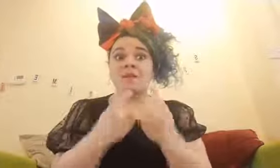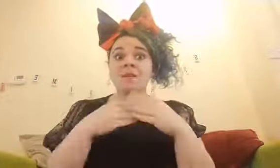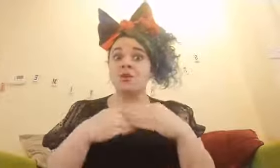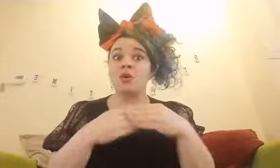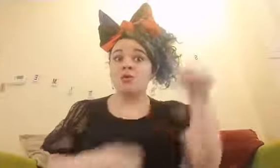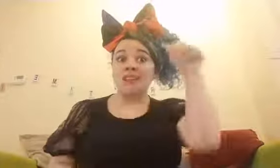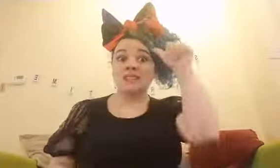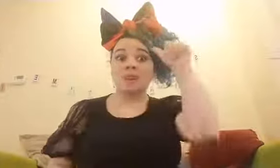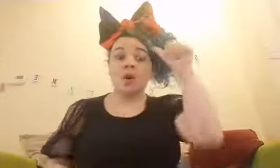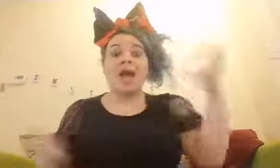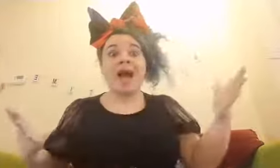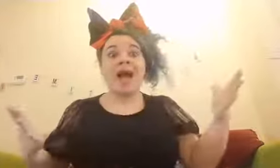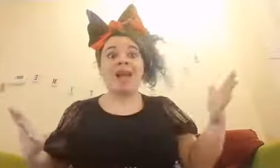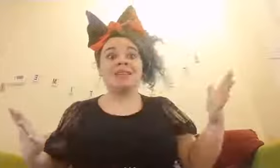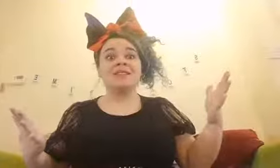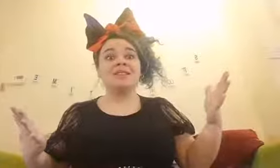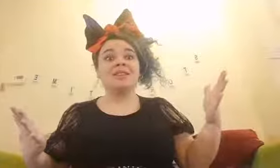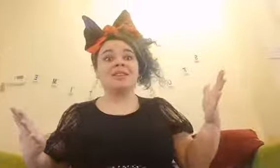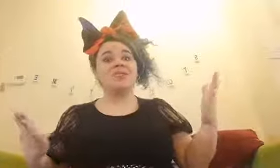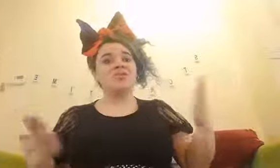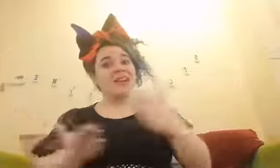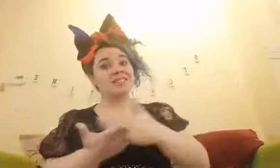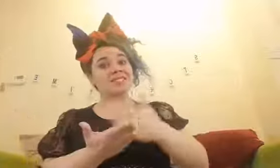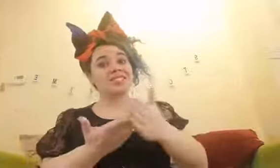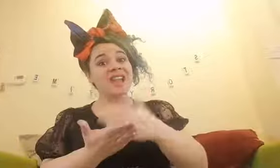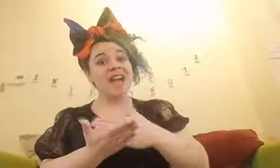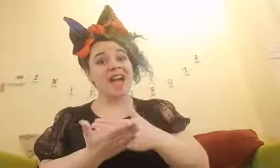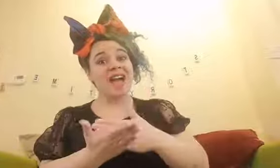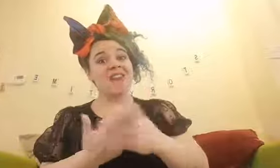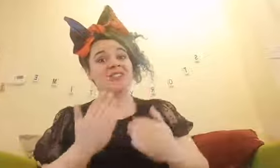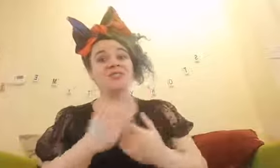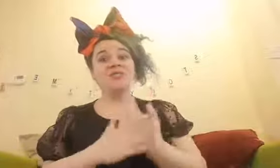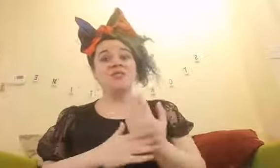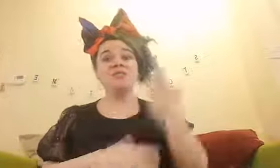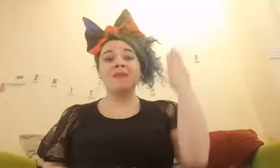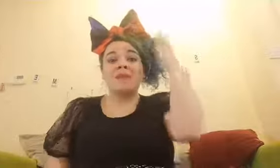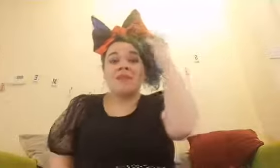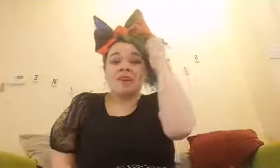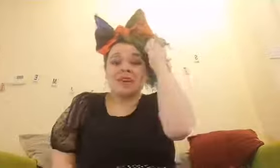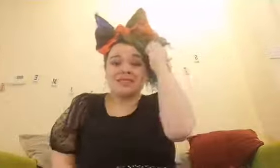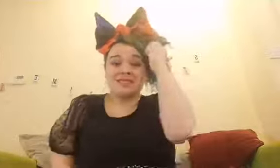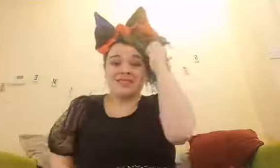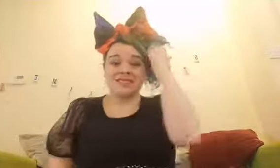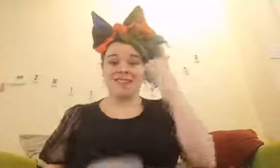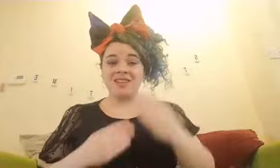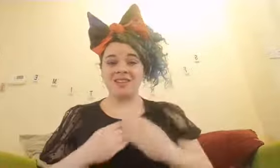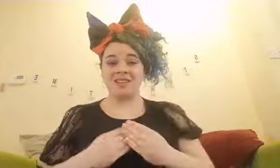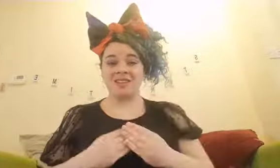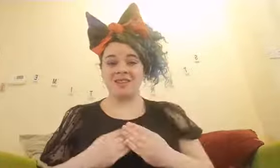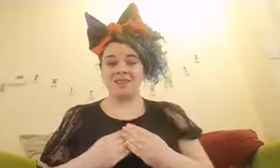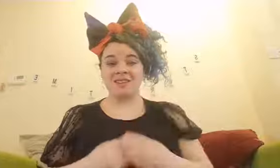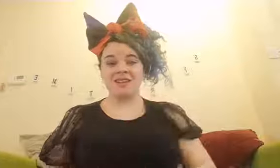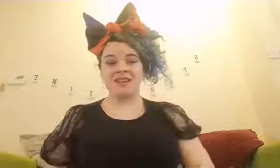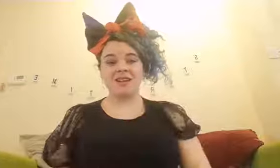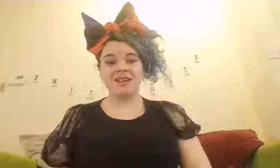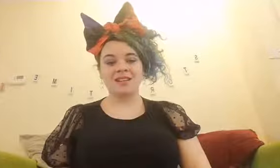maybe your friends know, and you get to share new memories together. And so